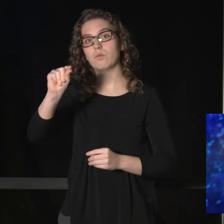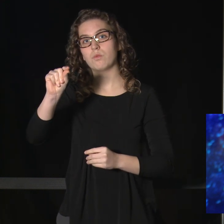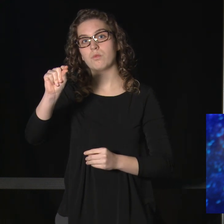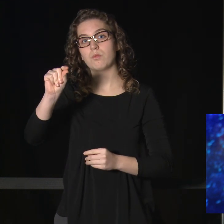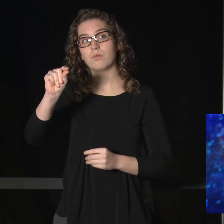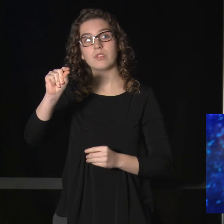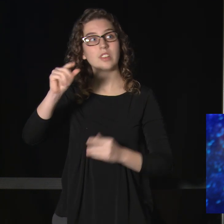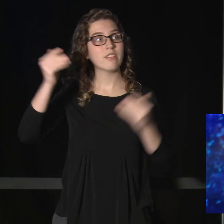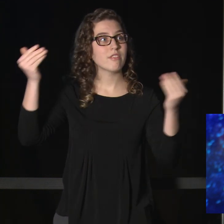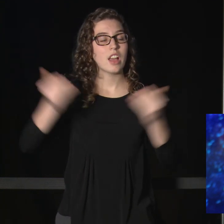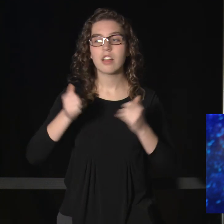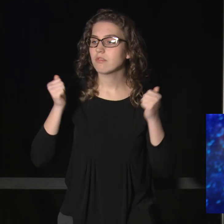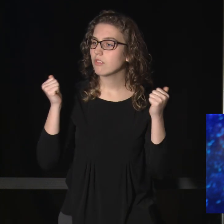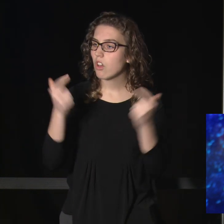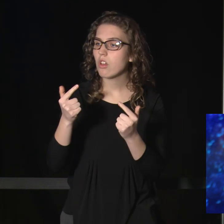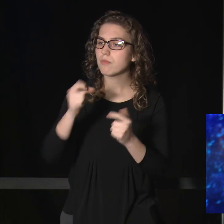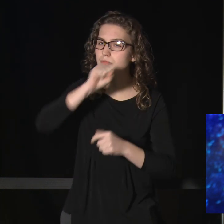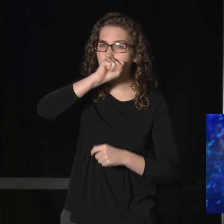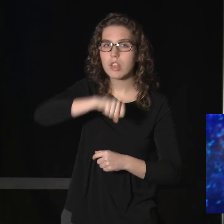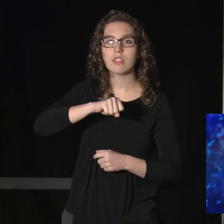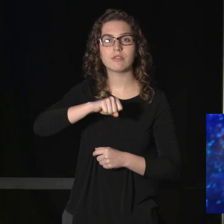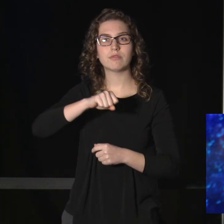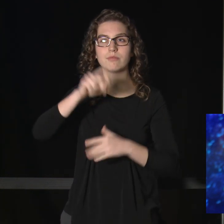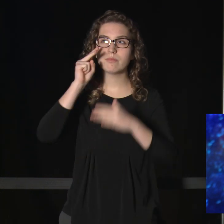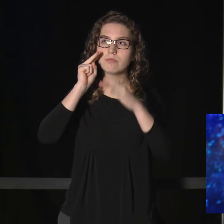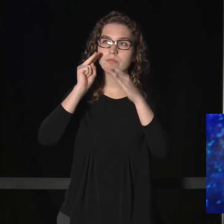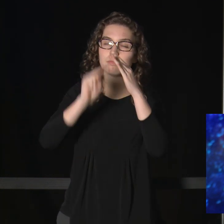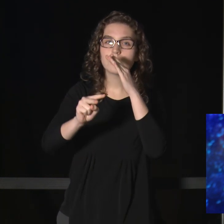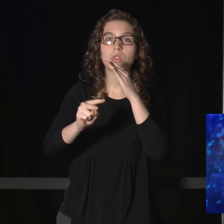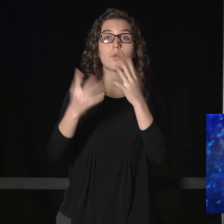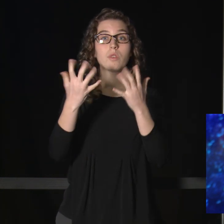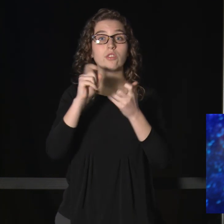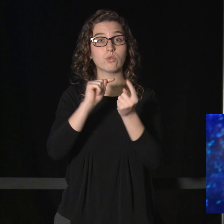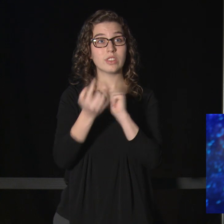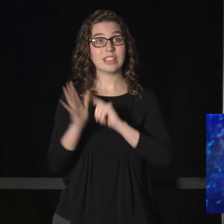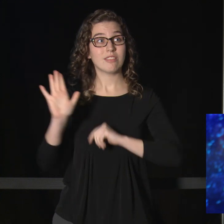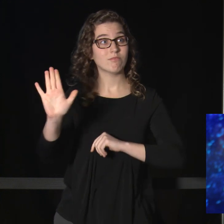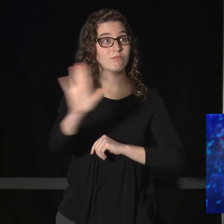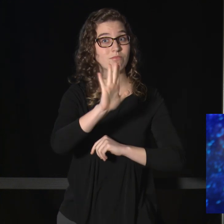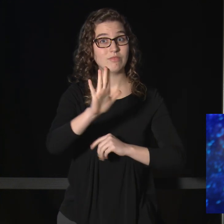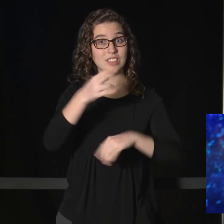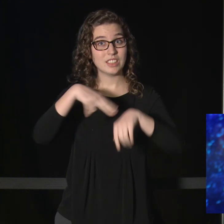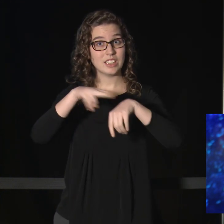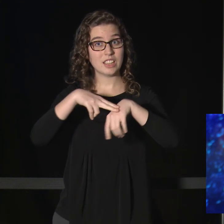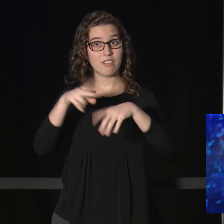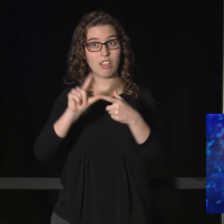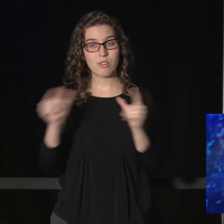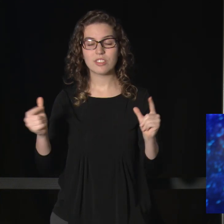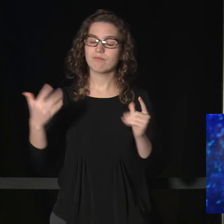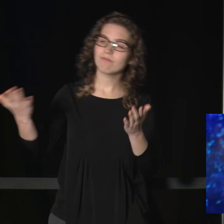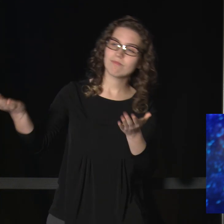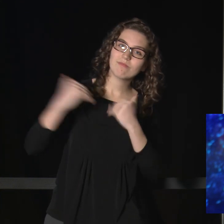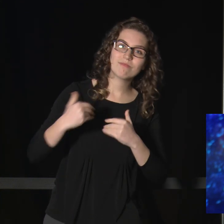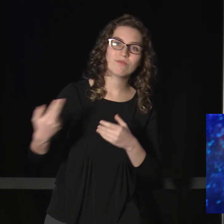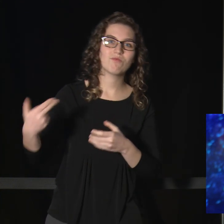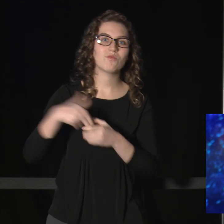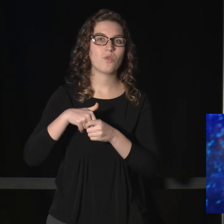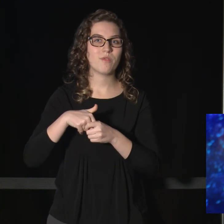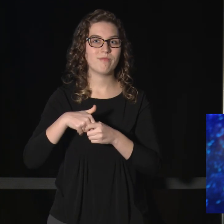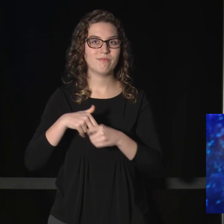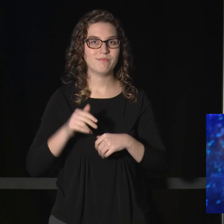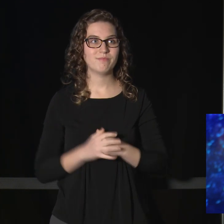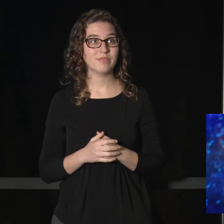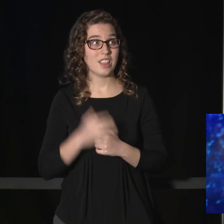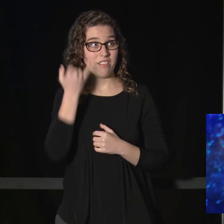the spirit of prophecy and who wants to help translate it into their native language to join this movement. And if you don't speak